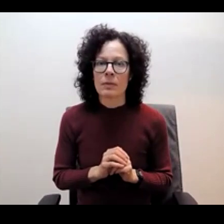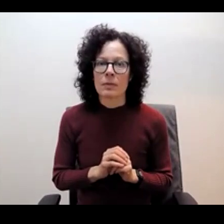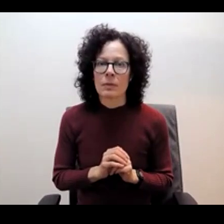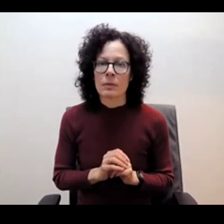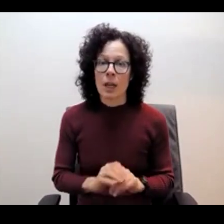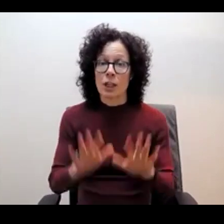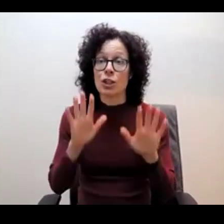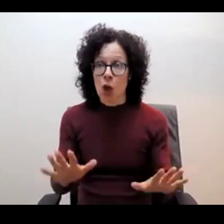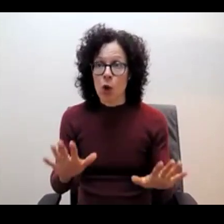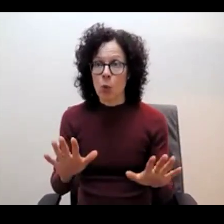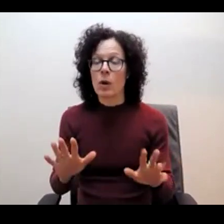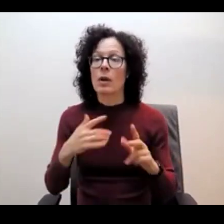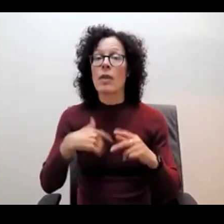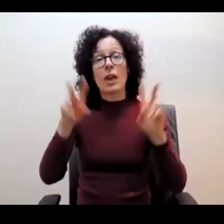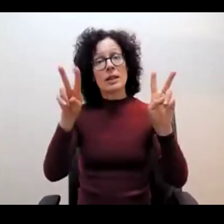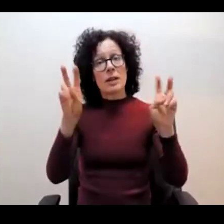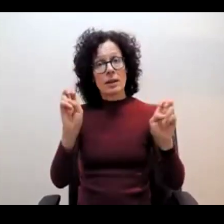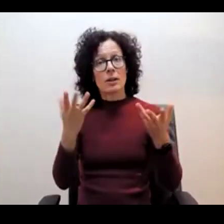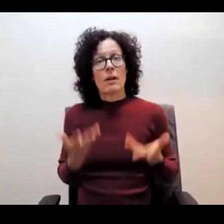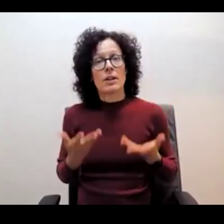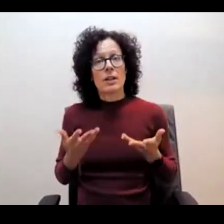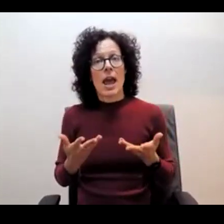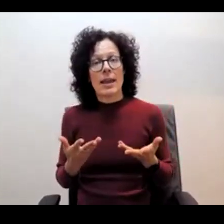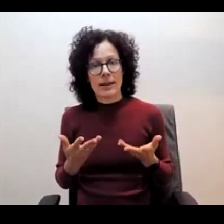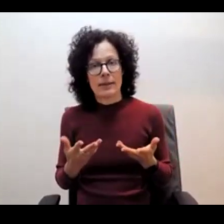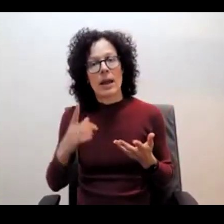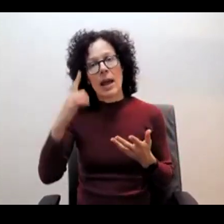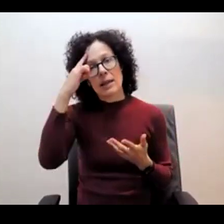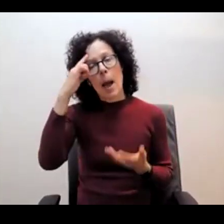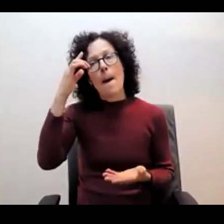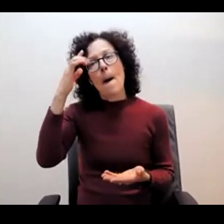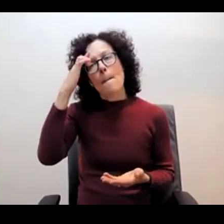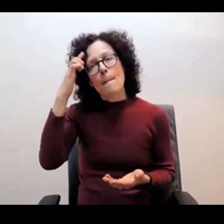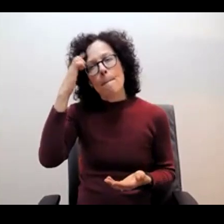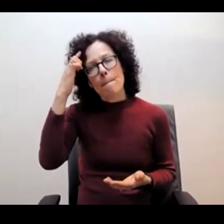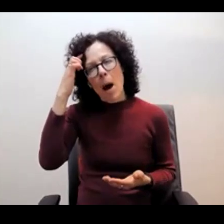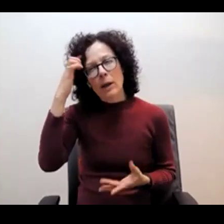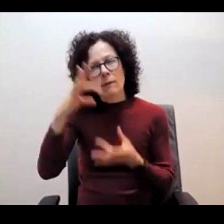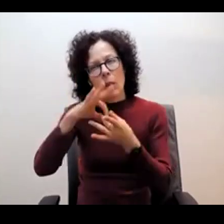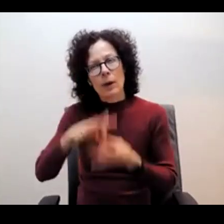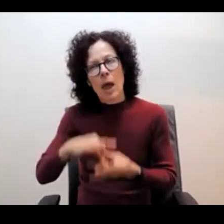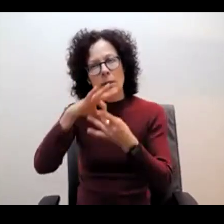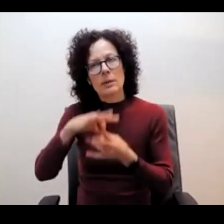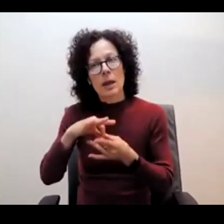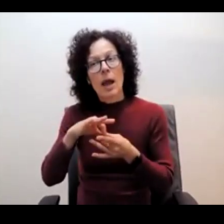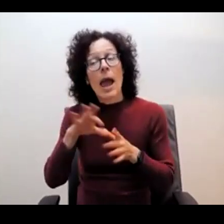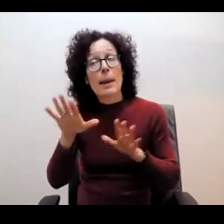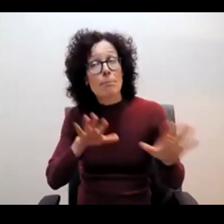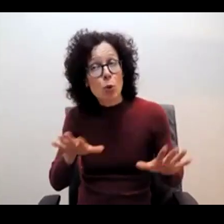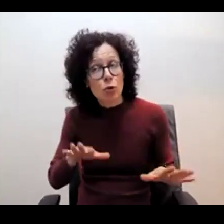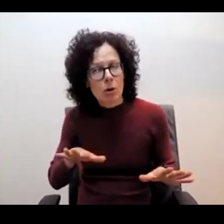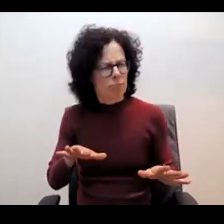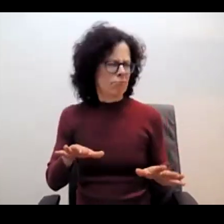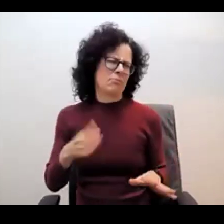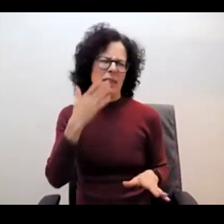So the title of today's session was Mindfulness in Motion. And that might sound a bit of a contradiction in terms,